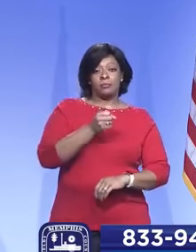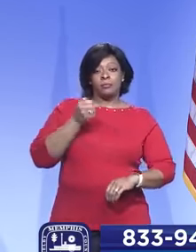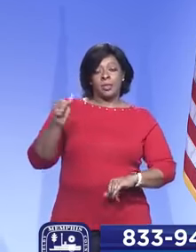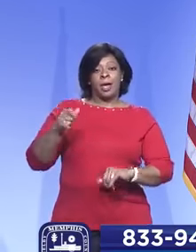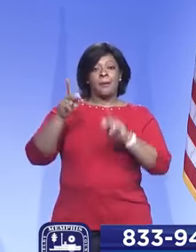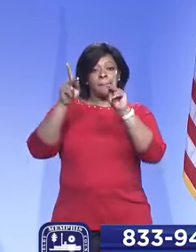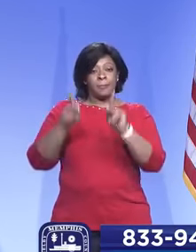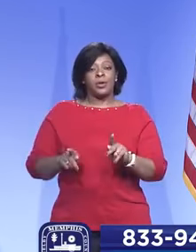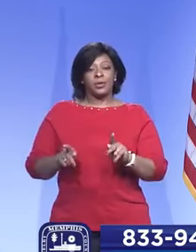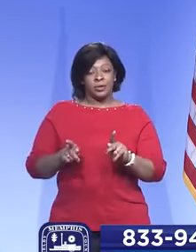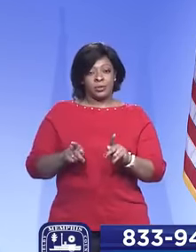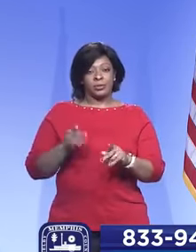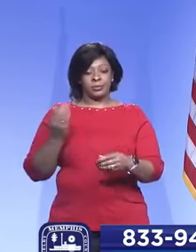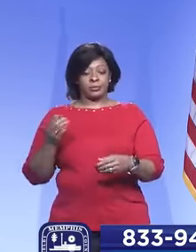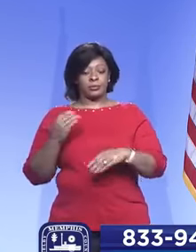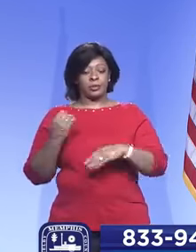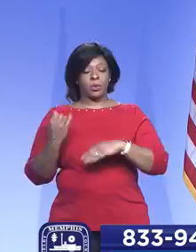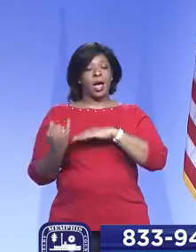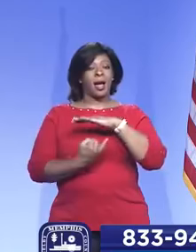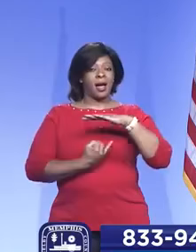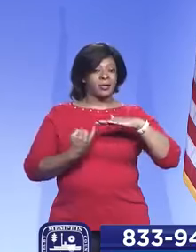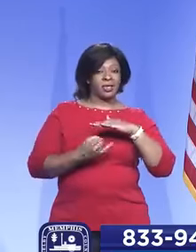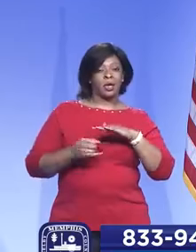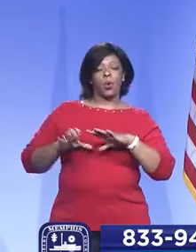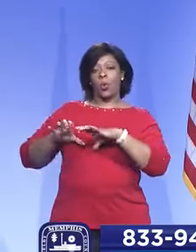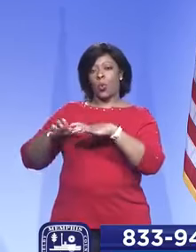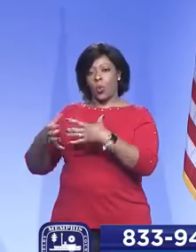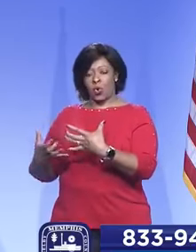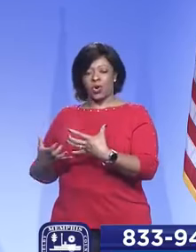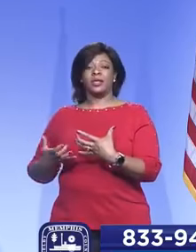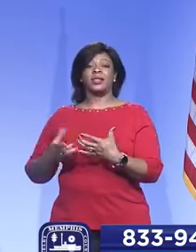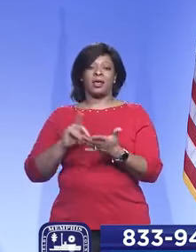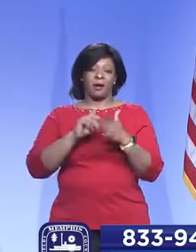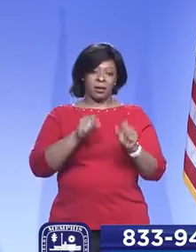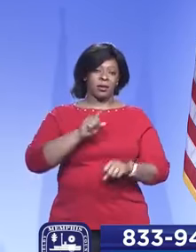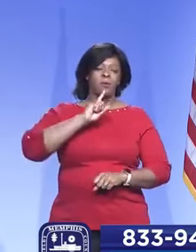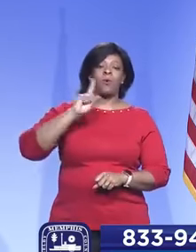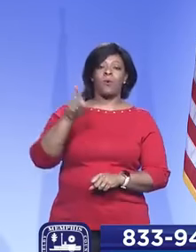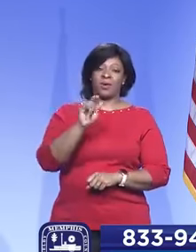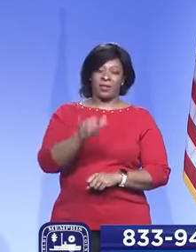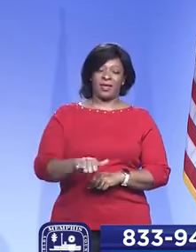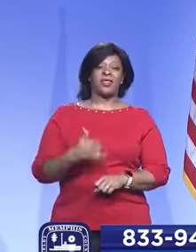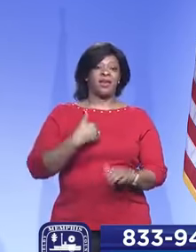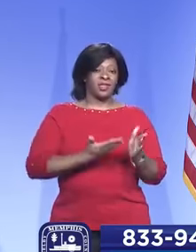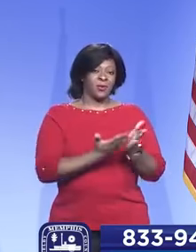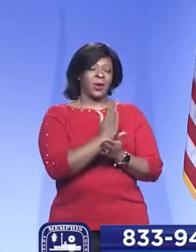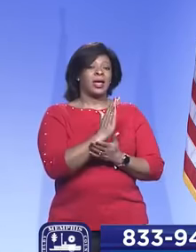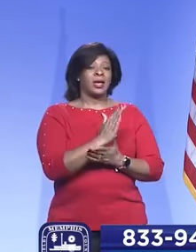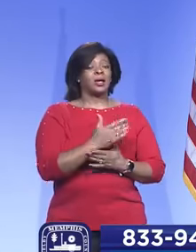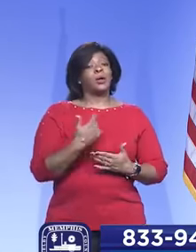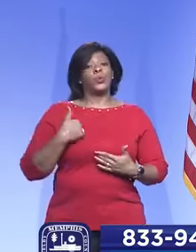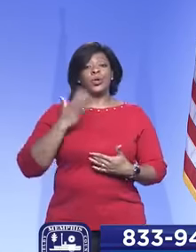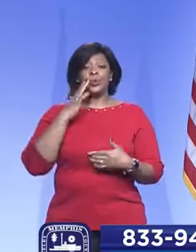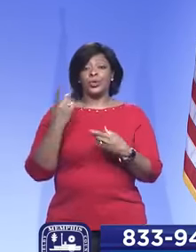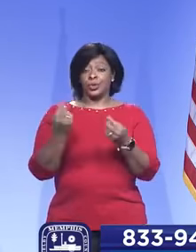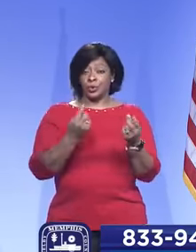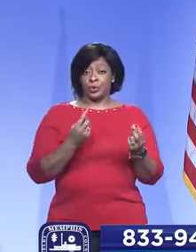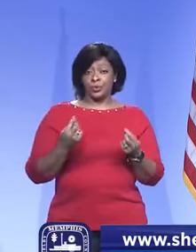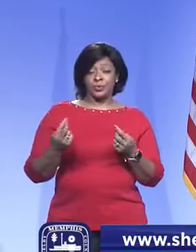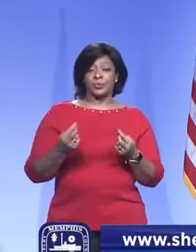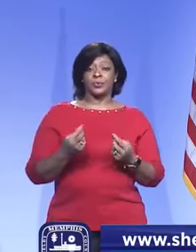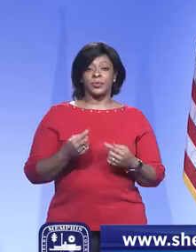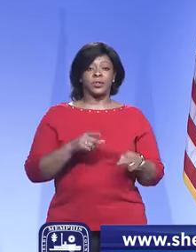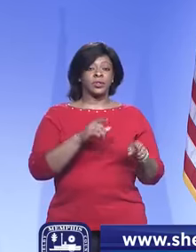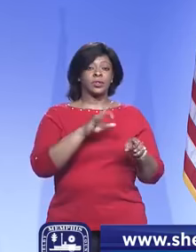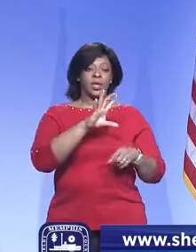and household in quarantine or isolation. And so what we're going to do, in